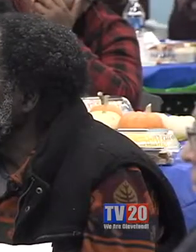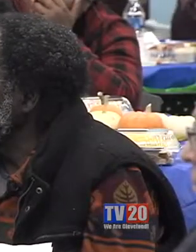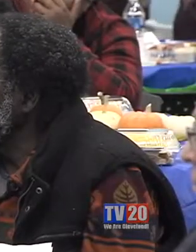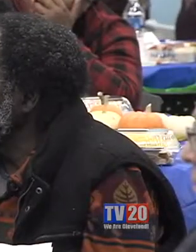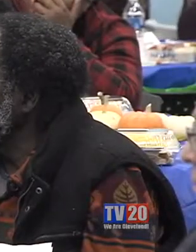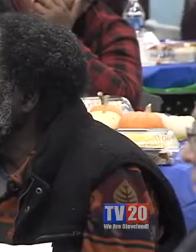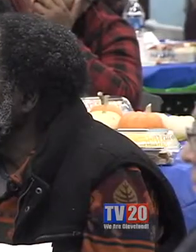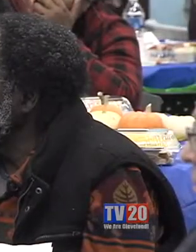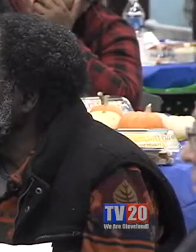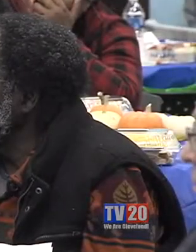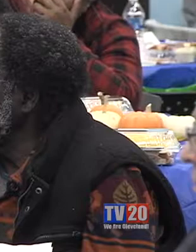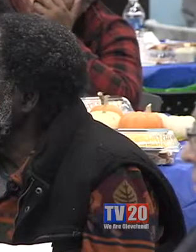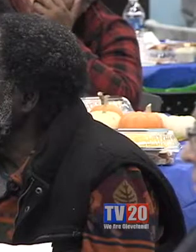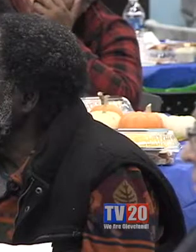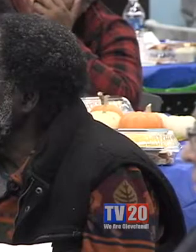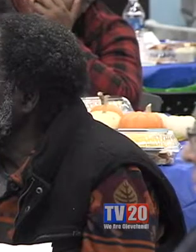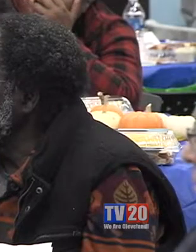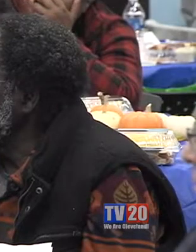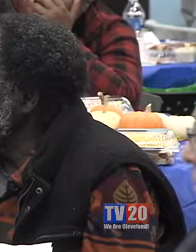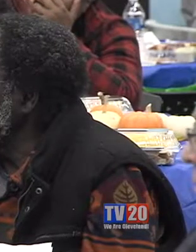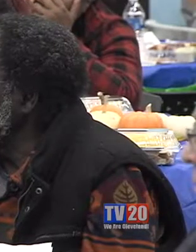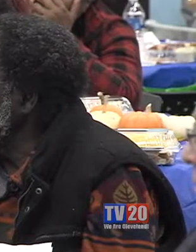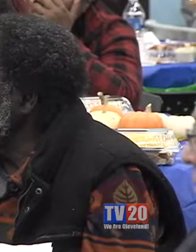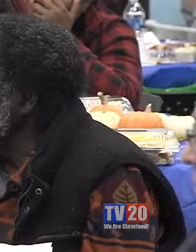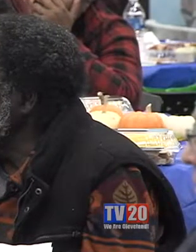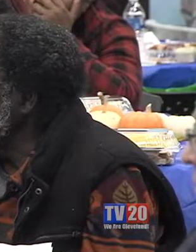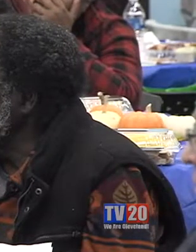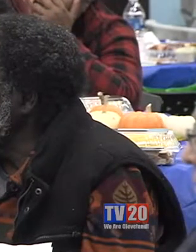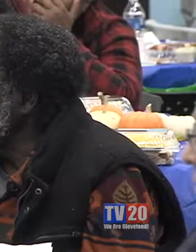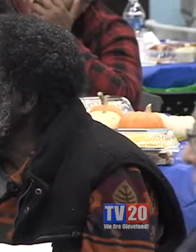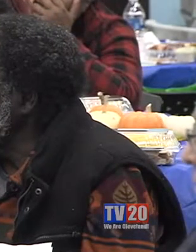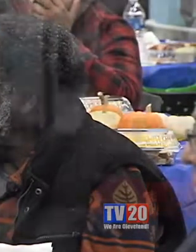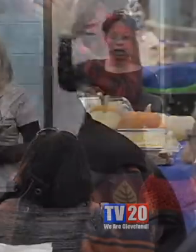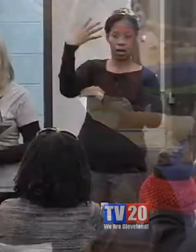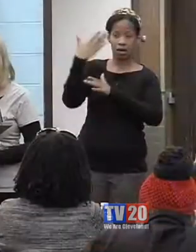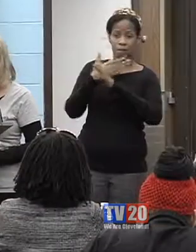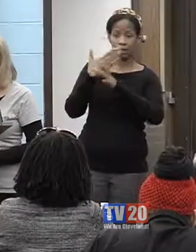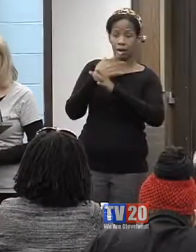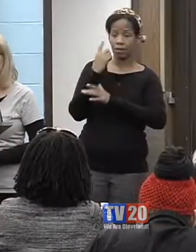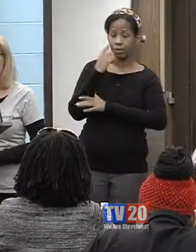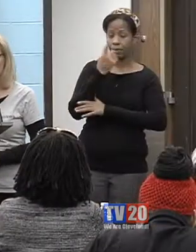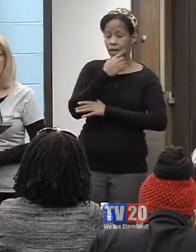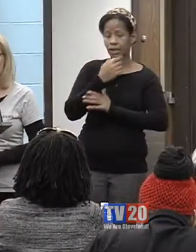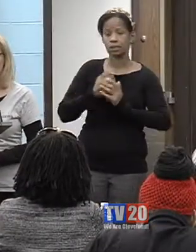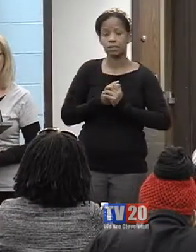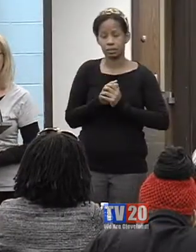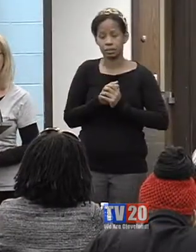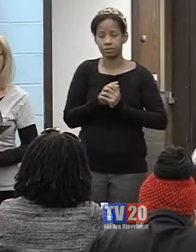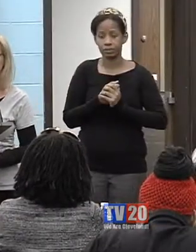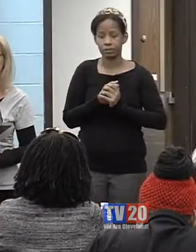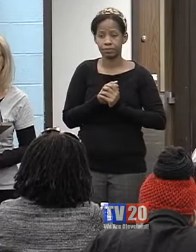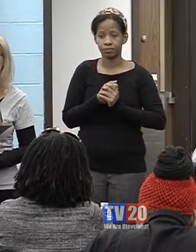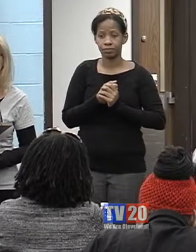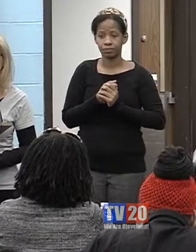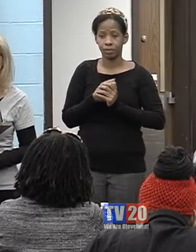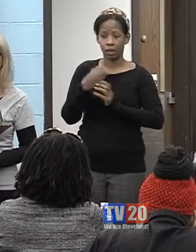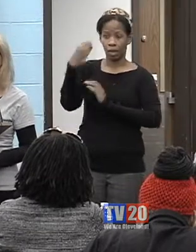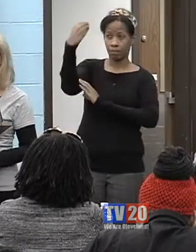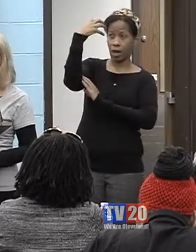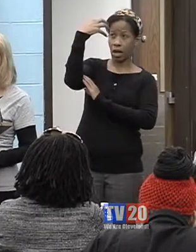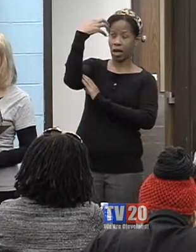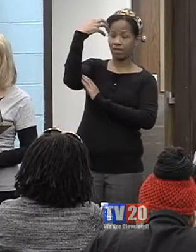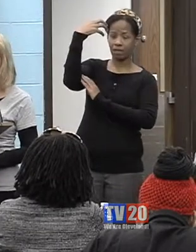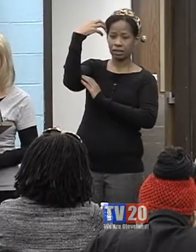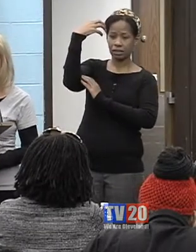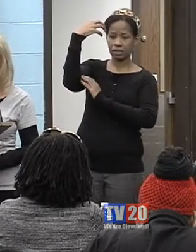be, putting things together, because the light gets in your eyes. That's where you can. That's why when you don't have the light above your eyes, you're able